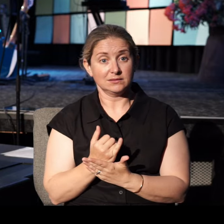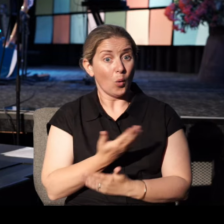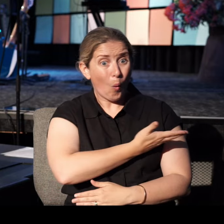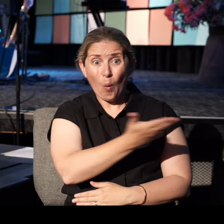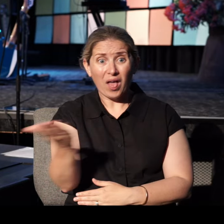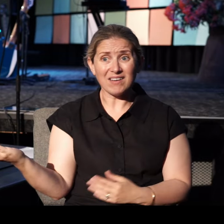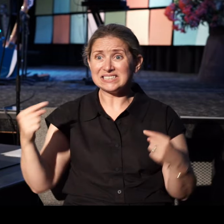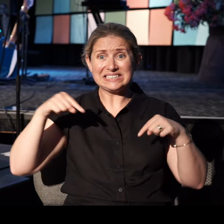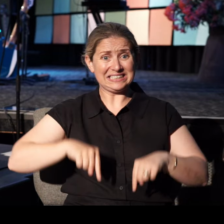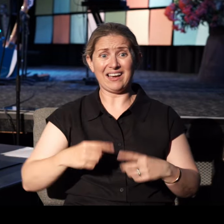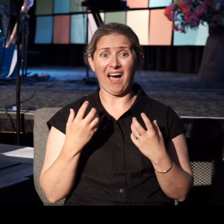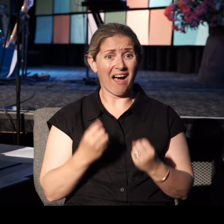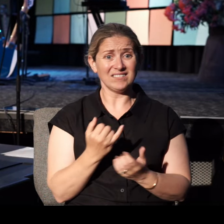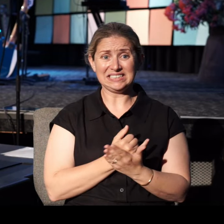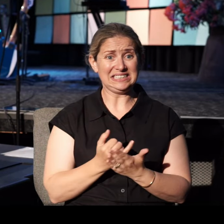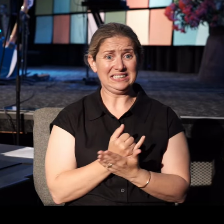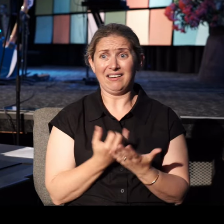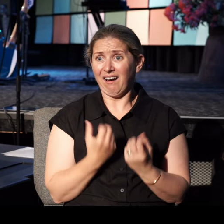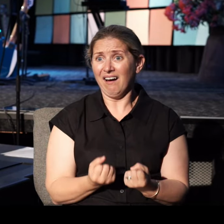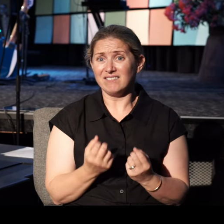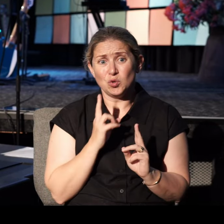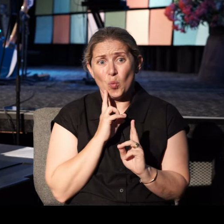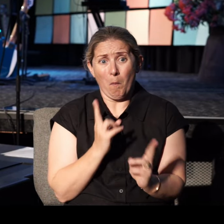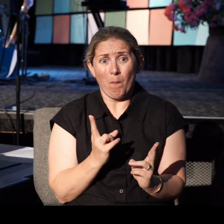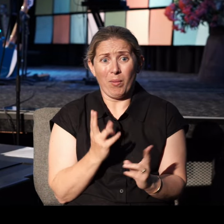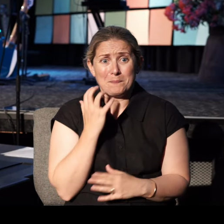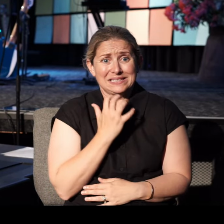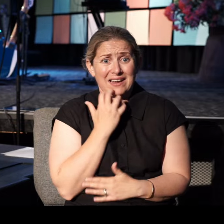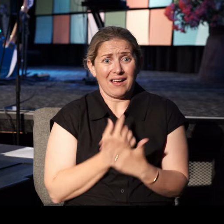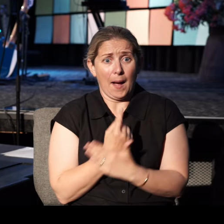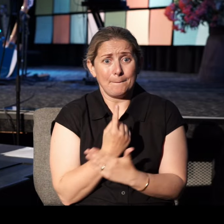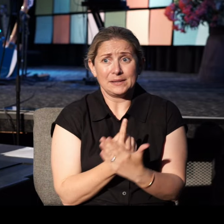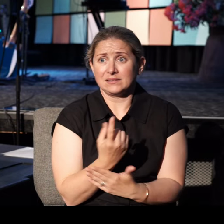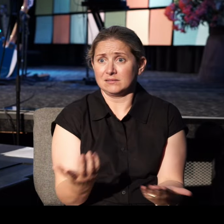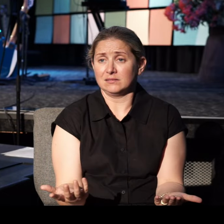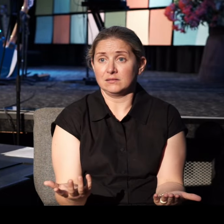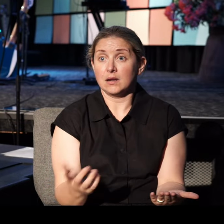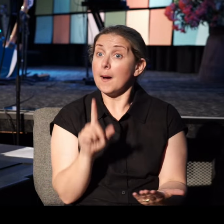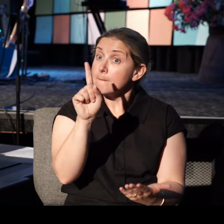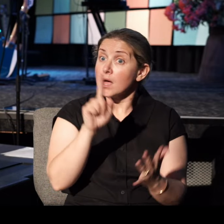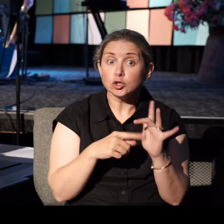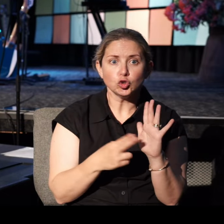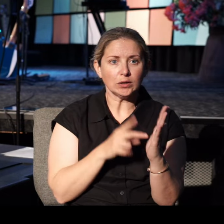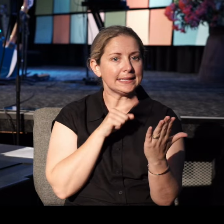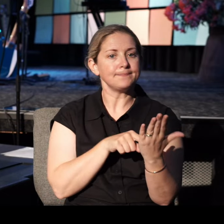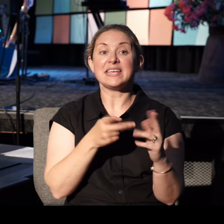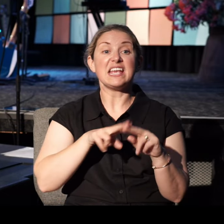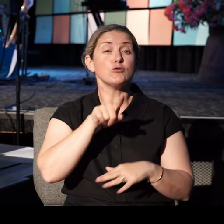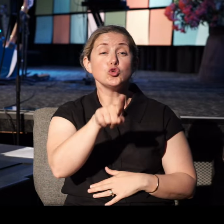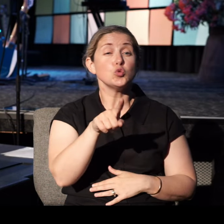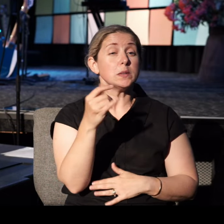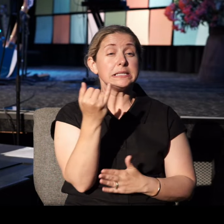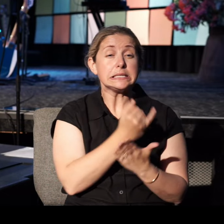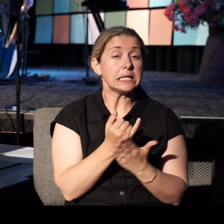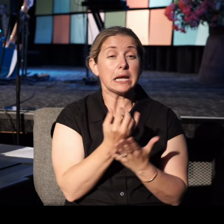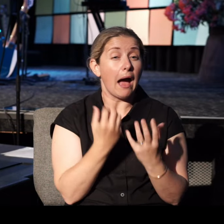sinning, but he says, no one who continues to sin has either seen him or known him.